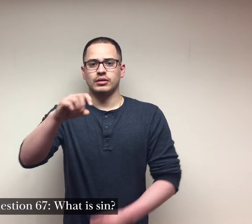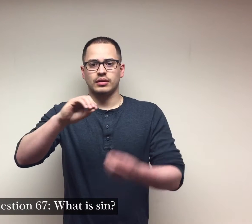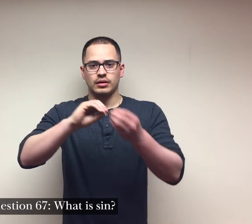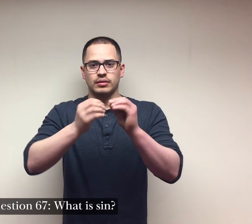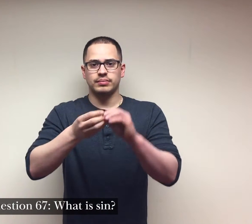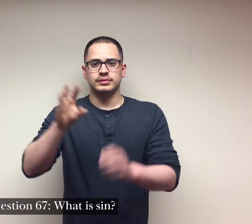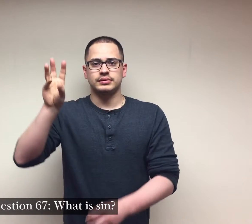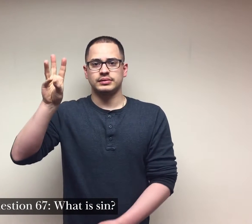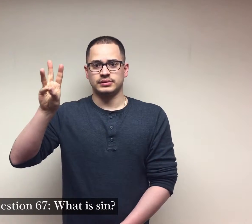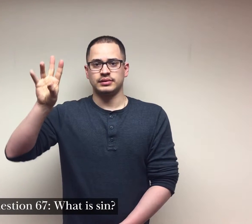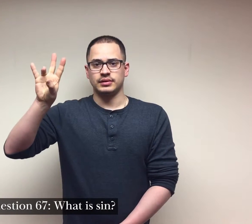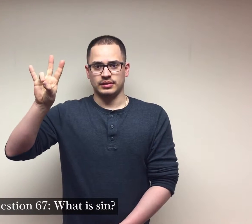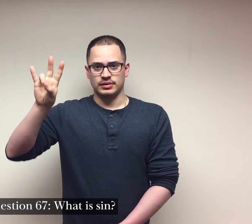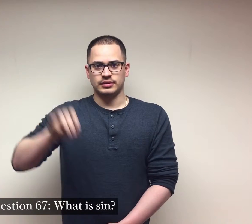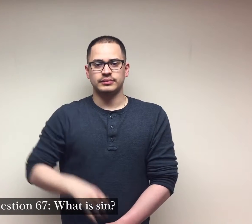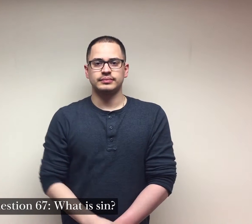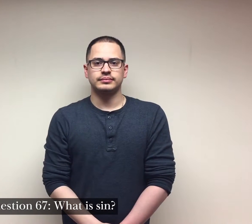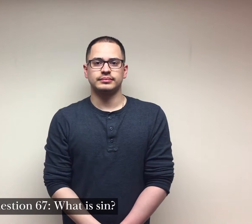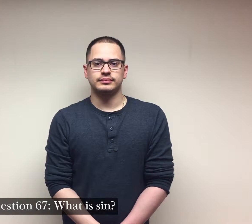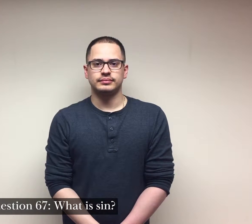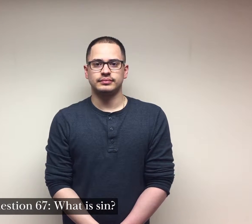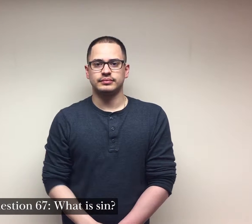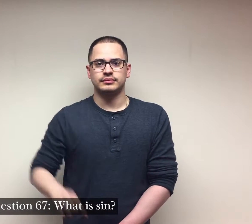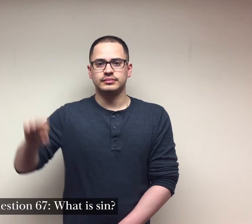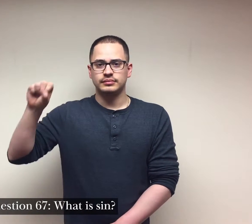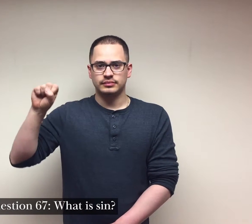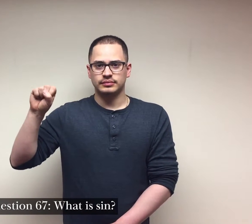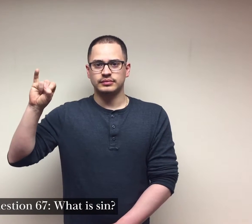Question 67. What is sin?